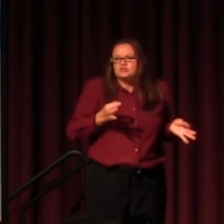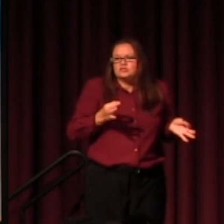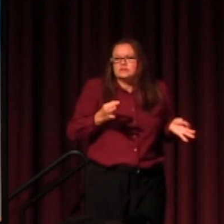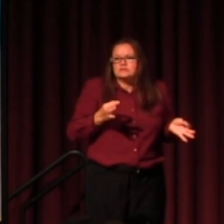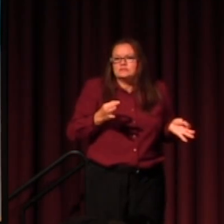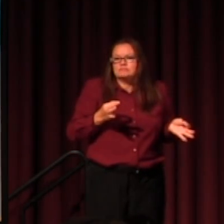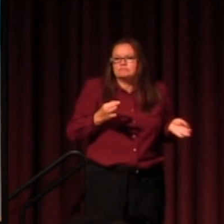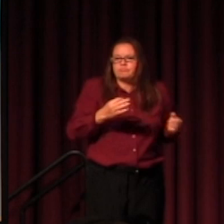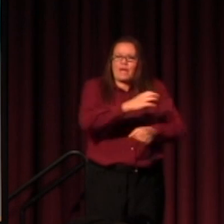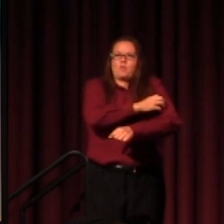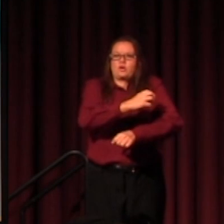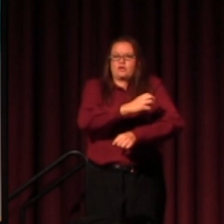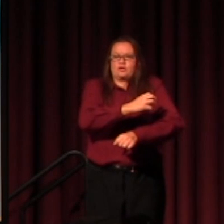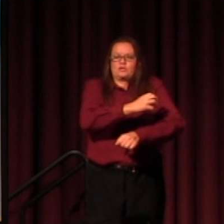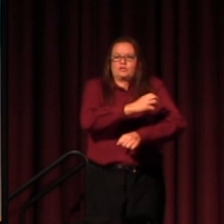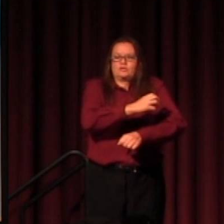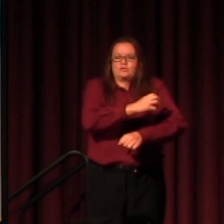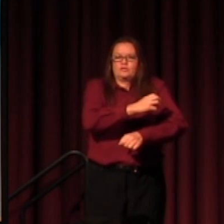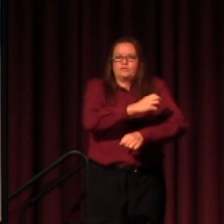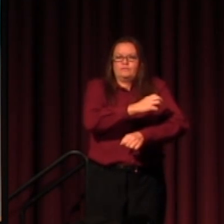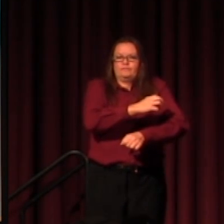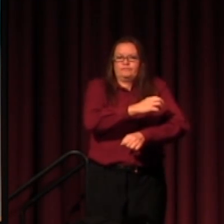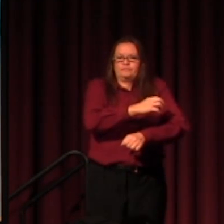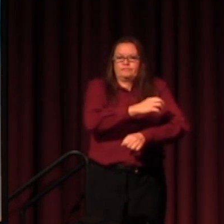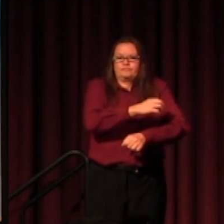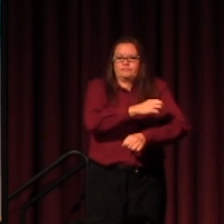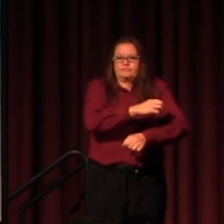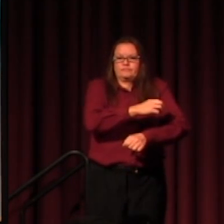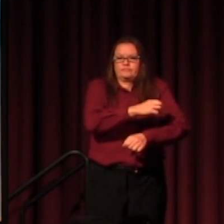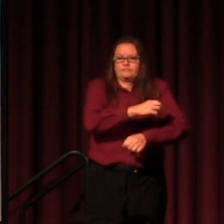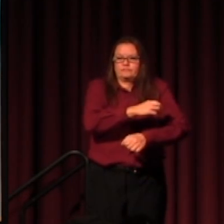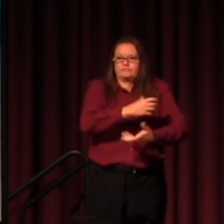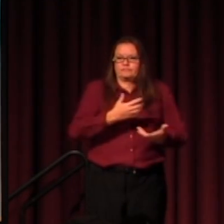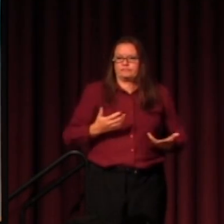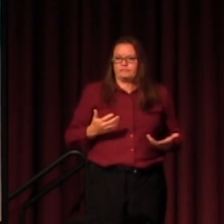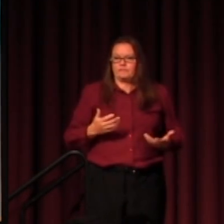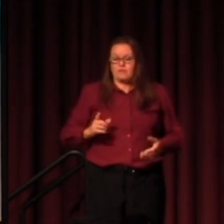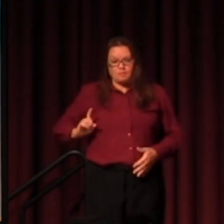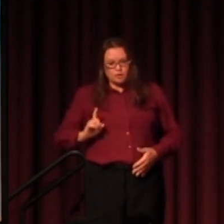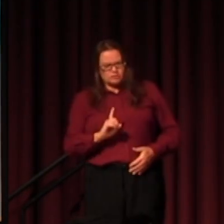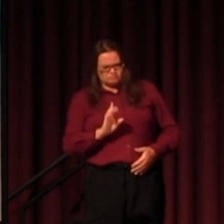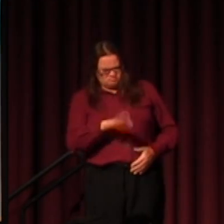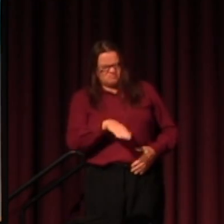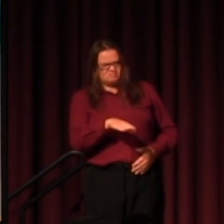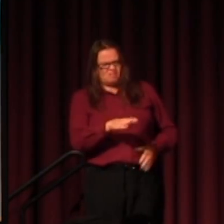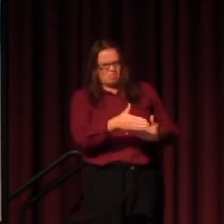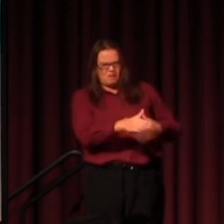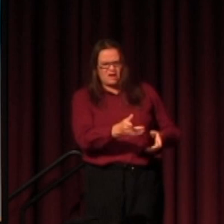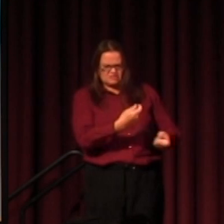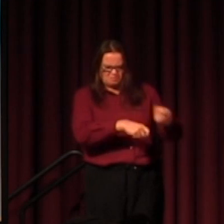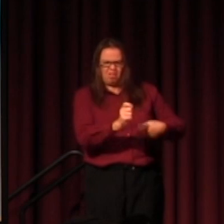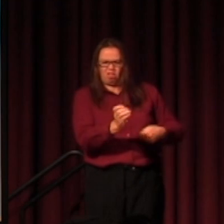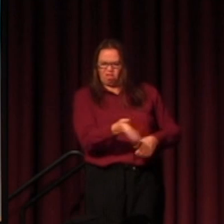If they are their boxes and somebody else comes along and says, you got to move these boxes, that's not cool.